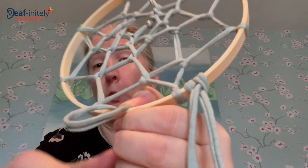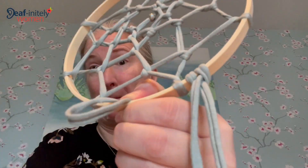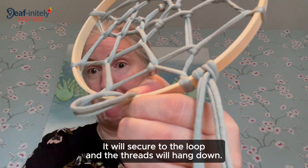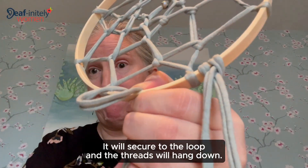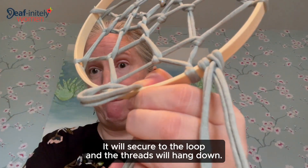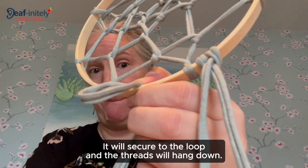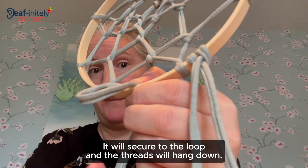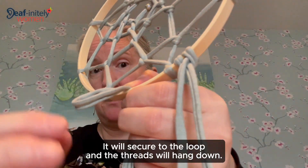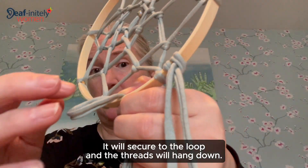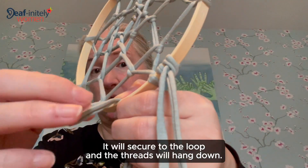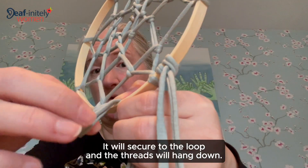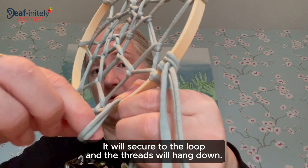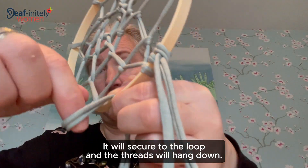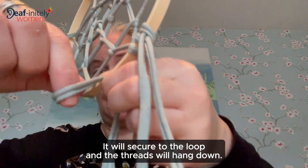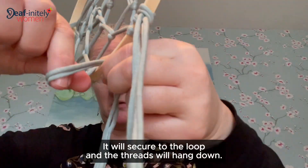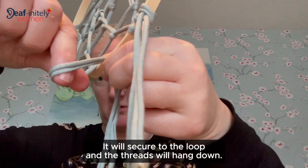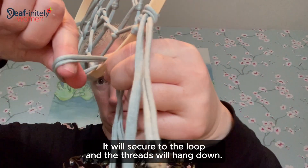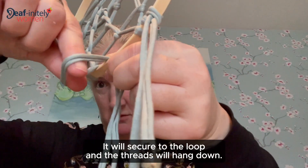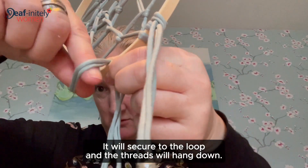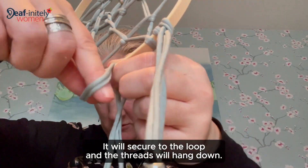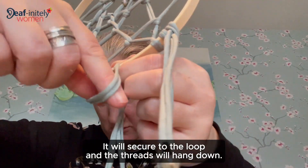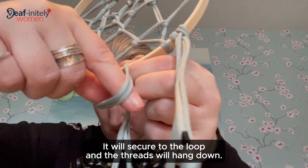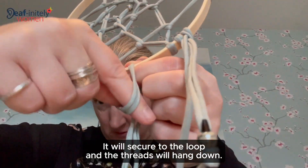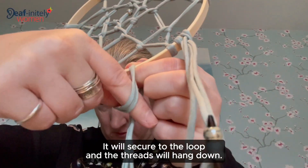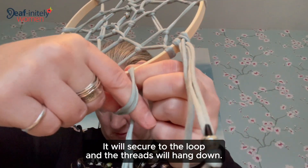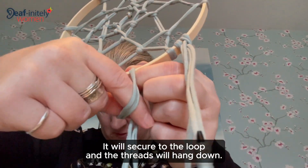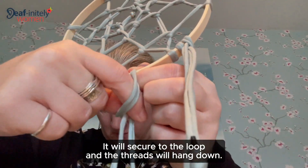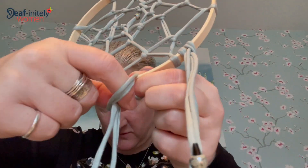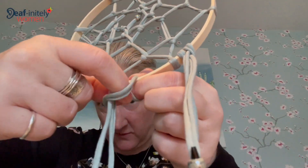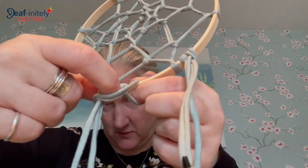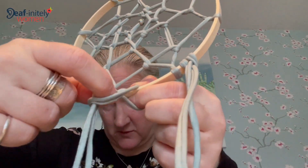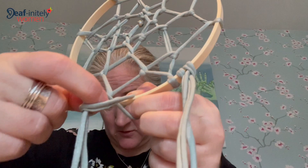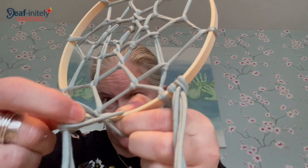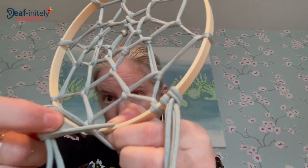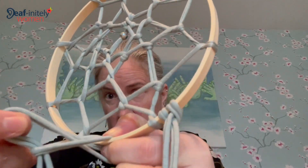It will secure to the loop and the threads will hang down.